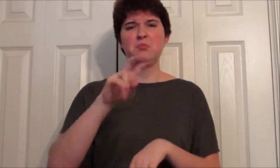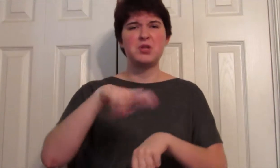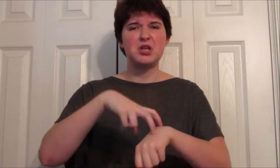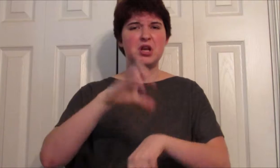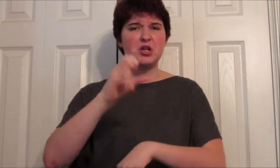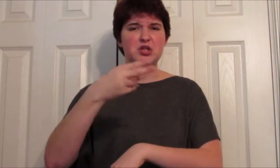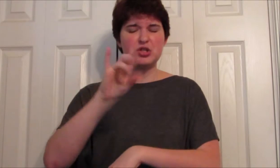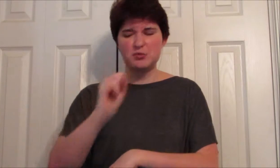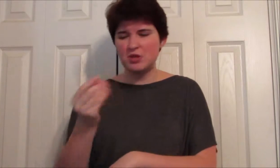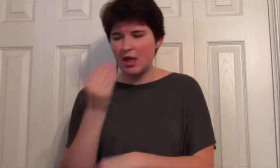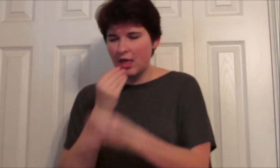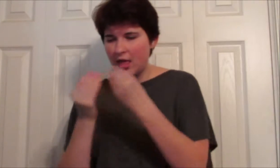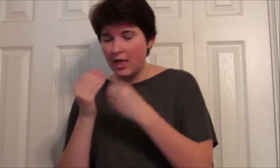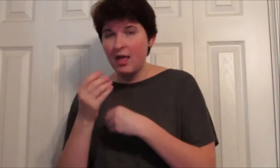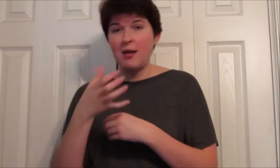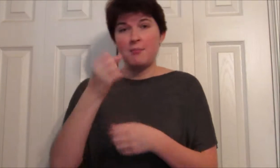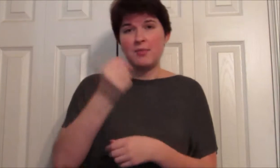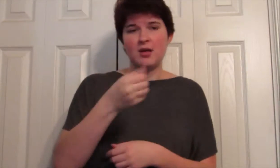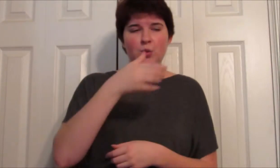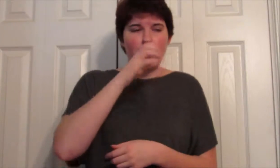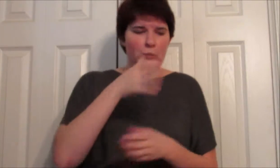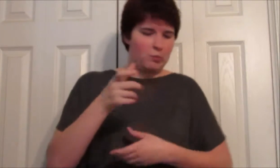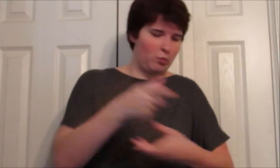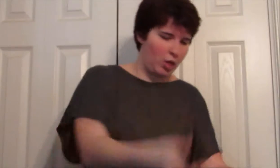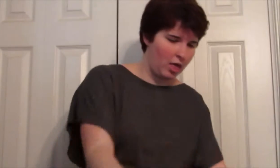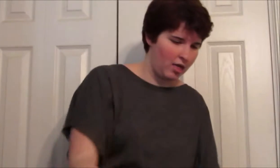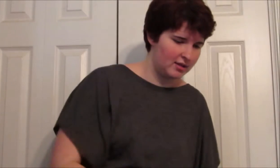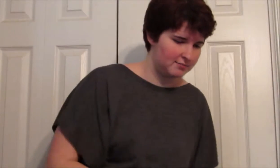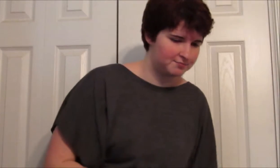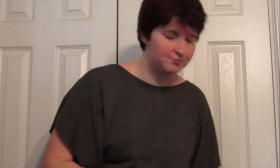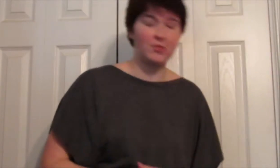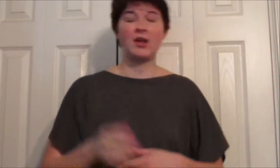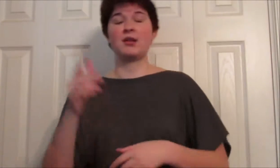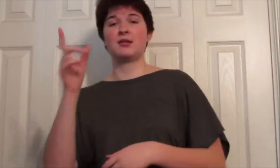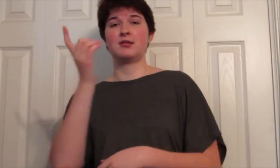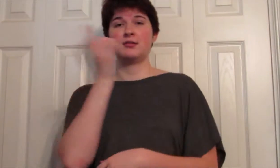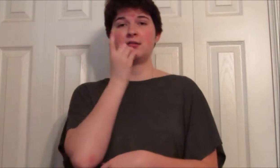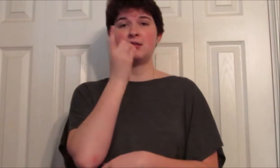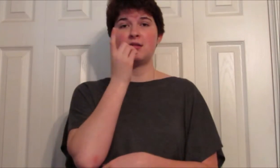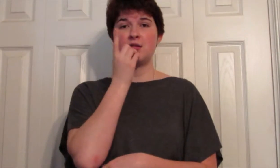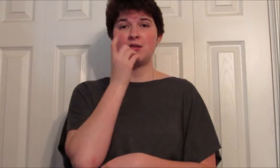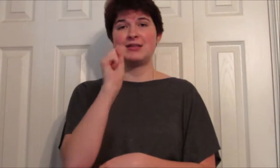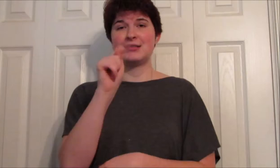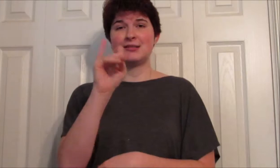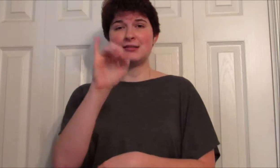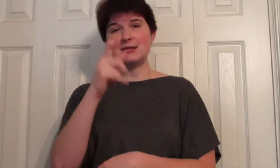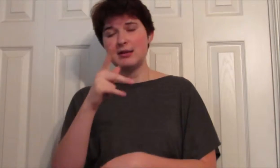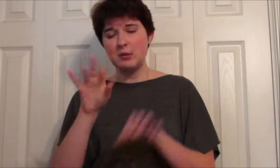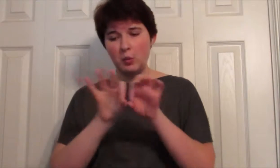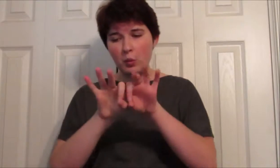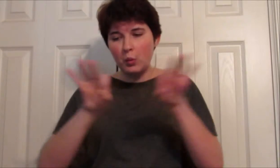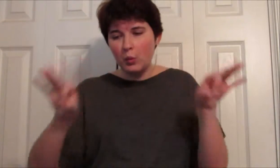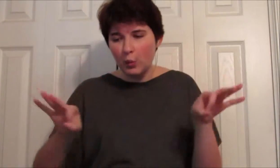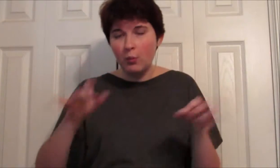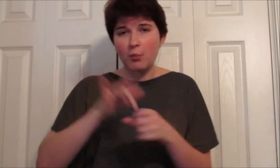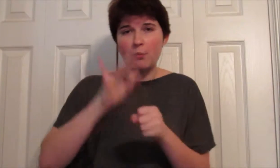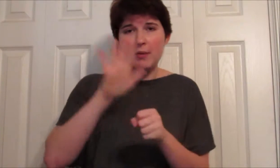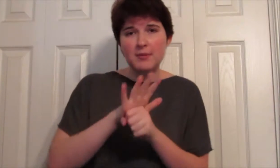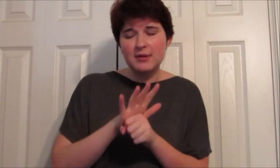milk. 3 sips only, then spill the rest. Dinner, a dry stick, 2 pennies, a nickel, and 4 sips of flat Pepsi.